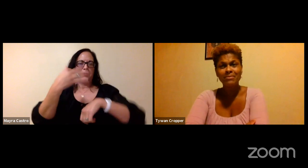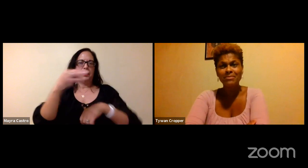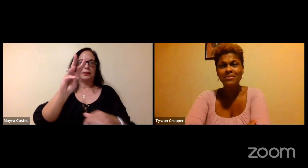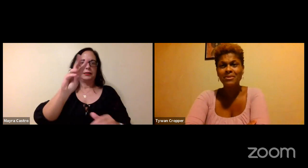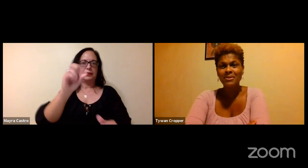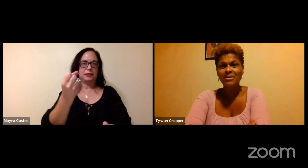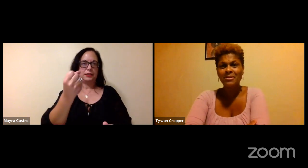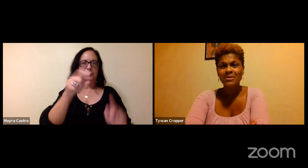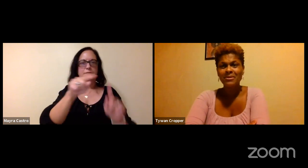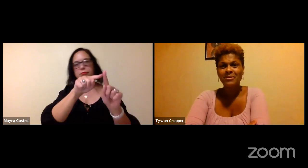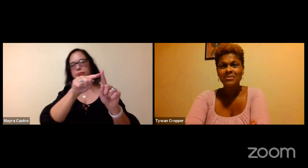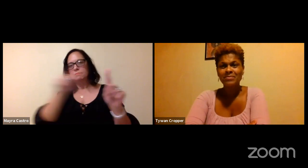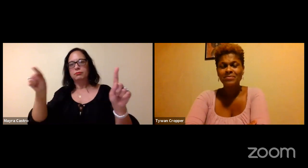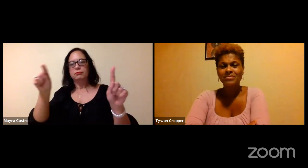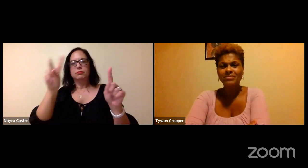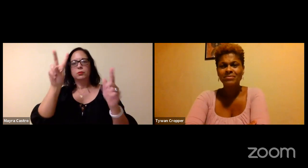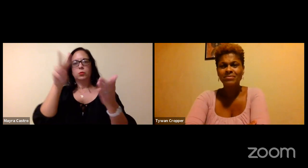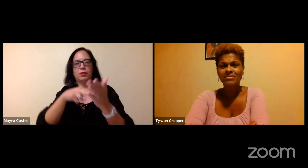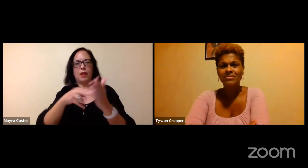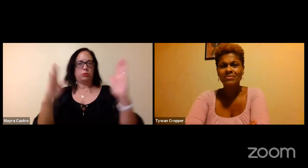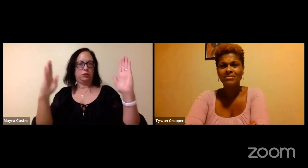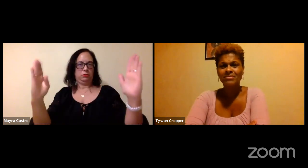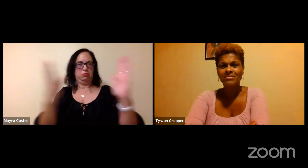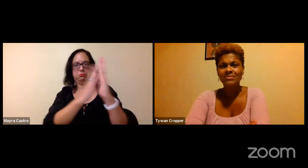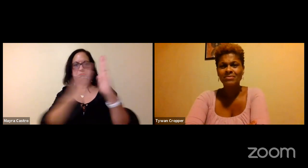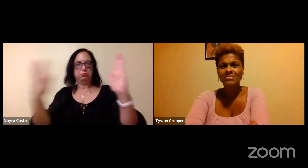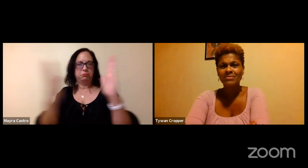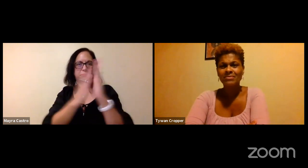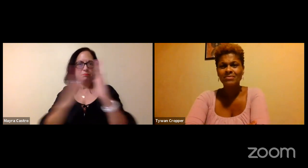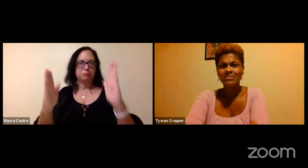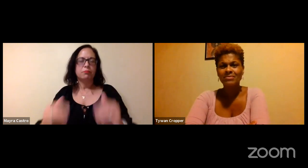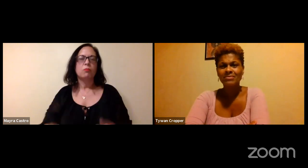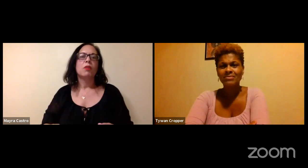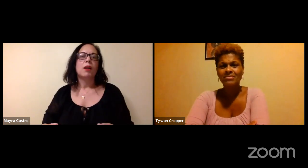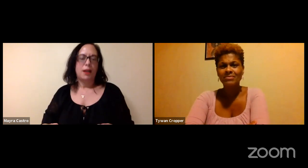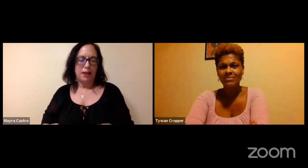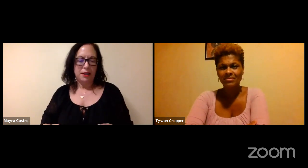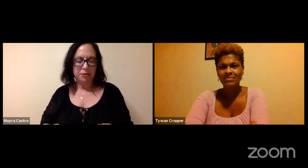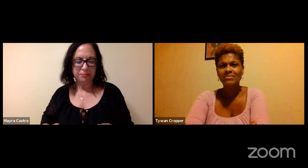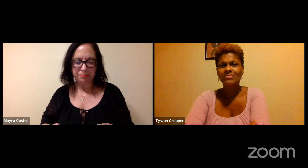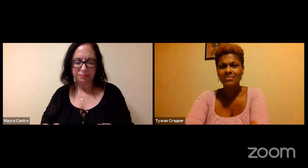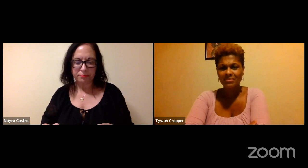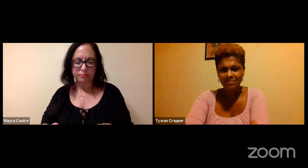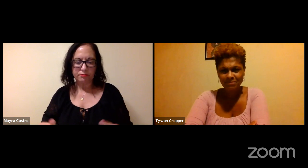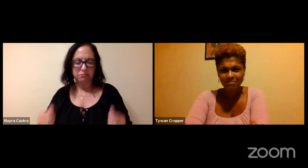Many of them flew over, and this was probably back in the 60s.